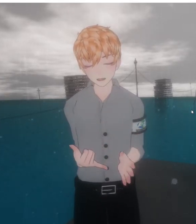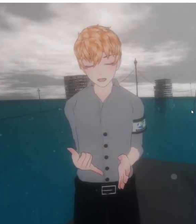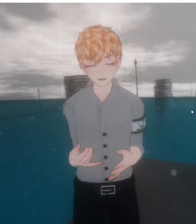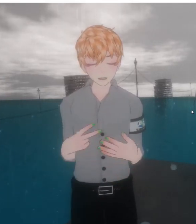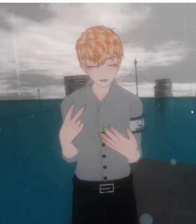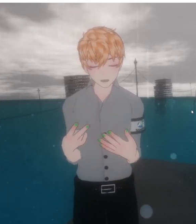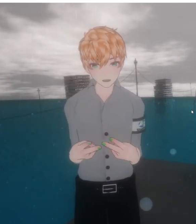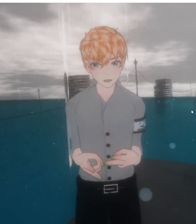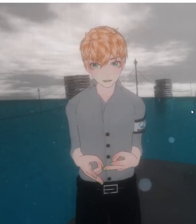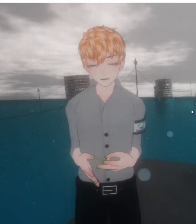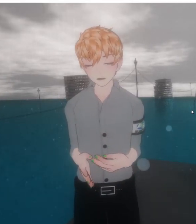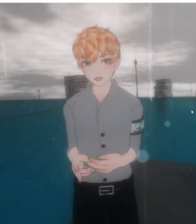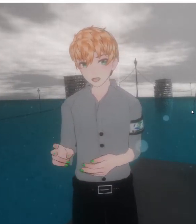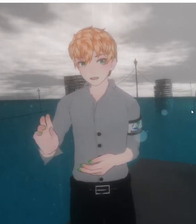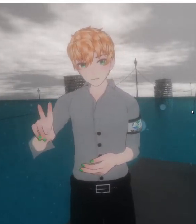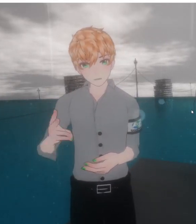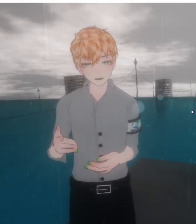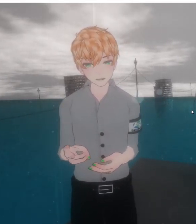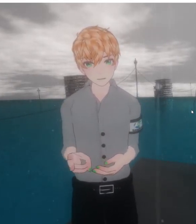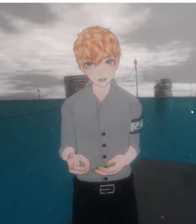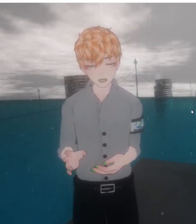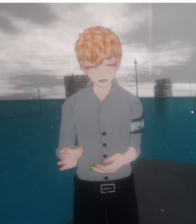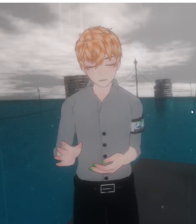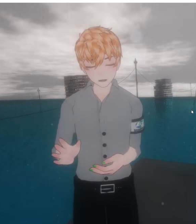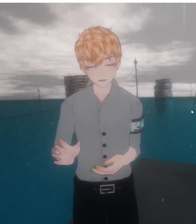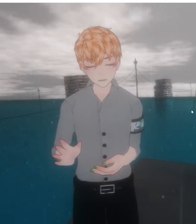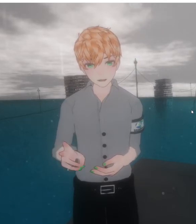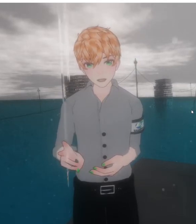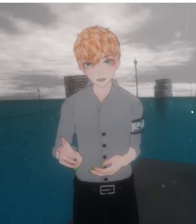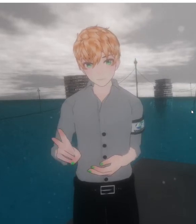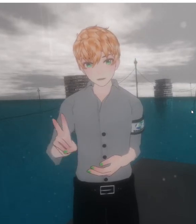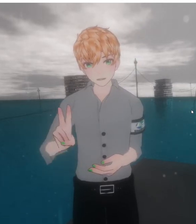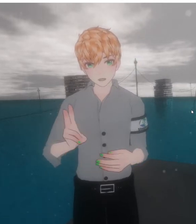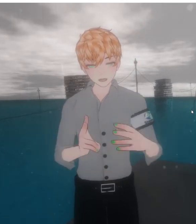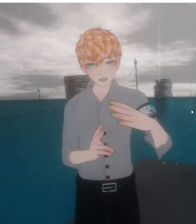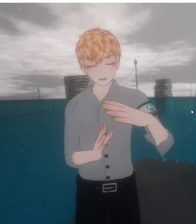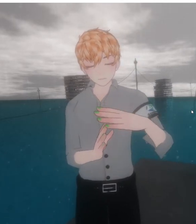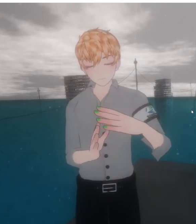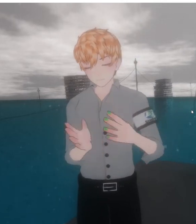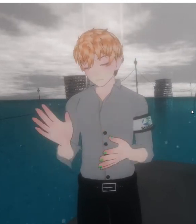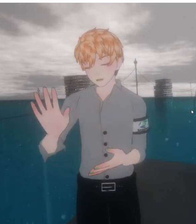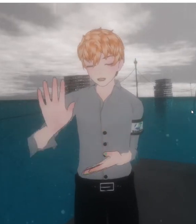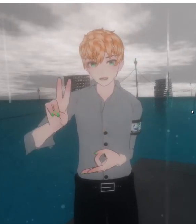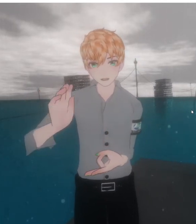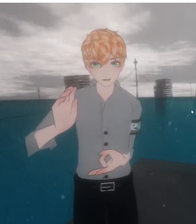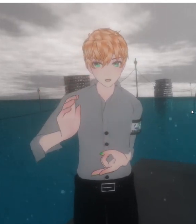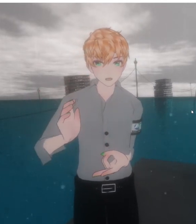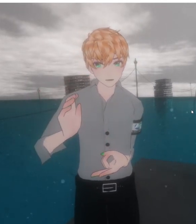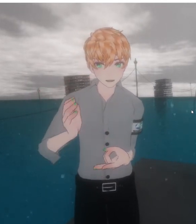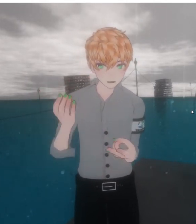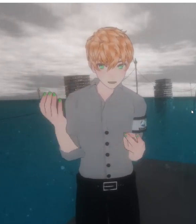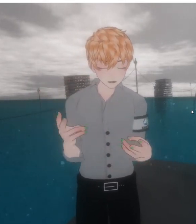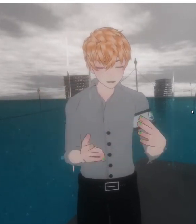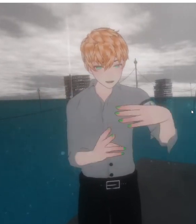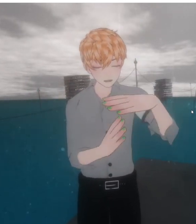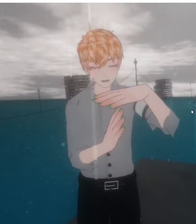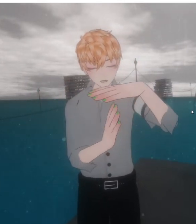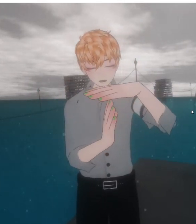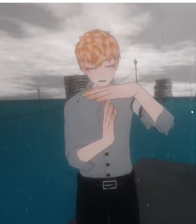it's when usually that's implied, or they'd spell out things. Like they spelled out, and I can't do a T hand shape in here. We do